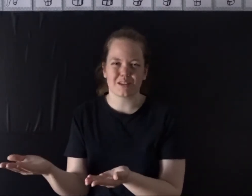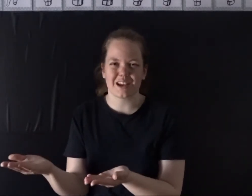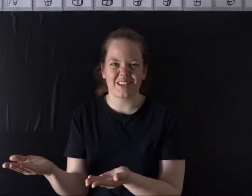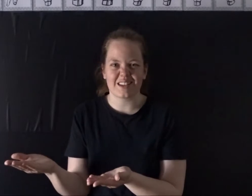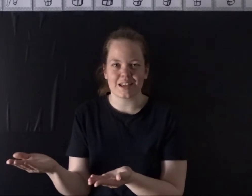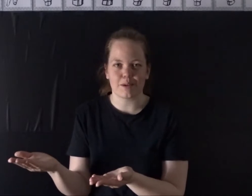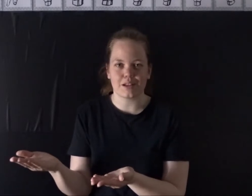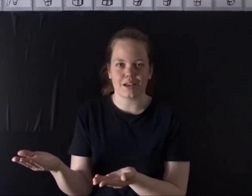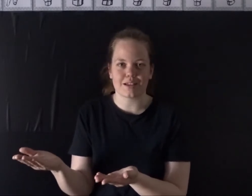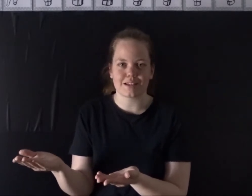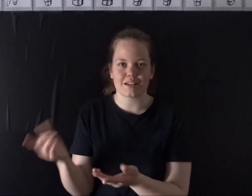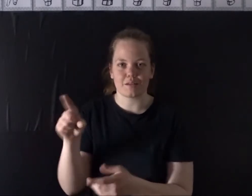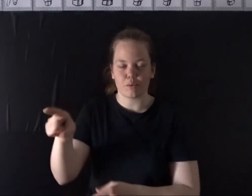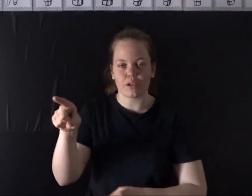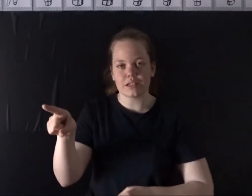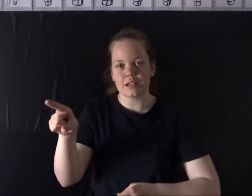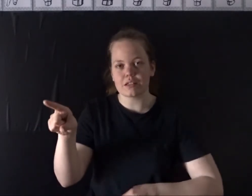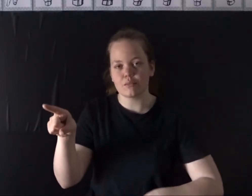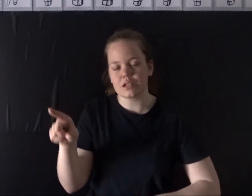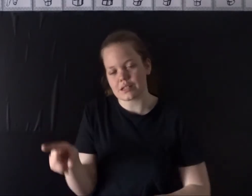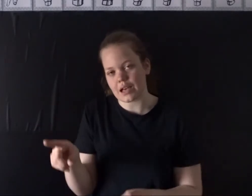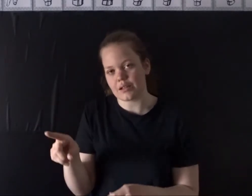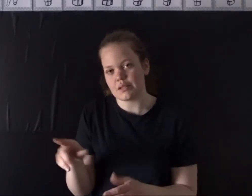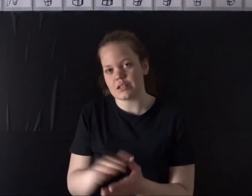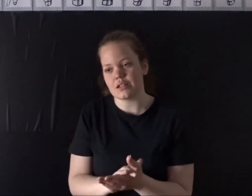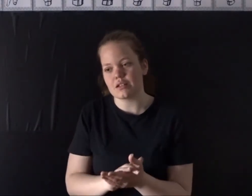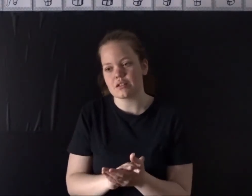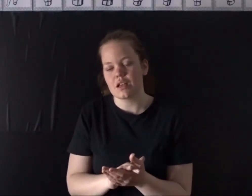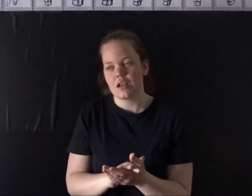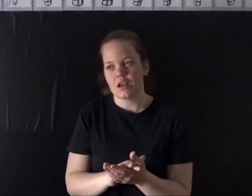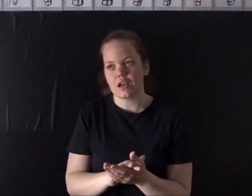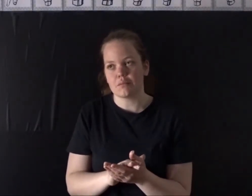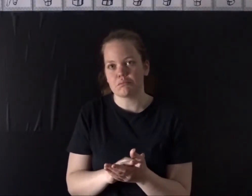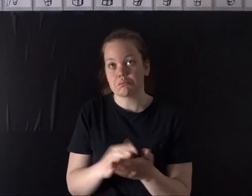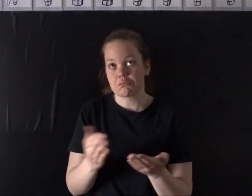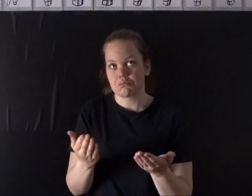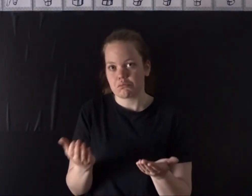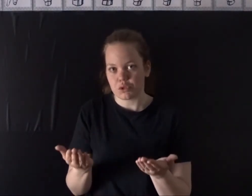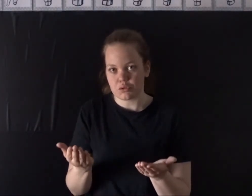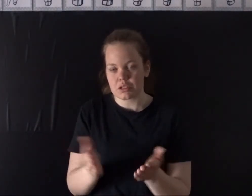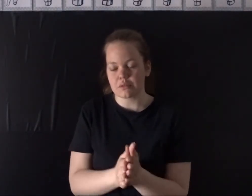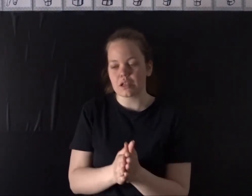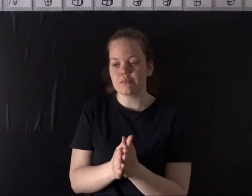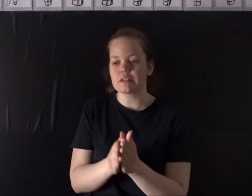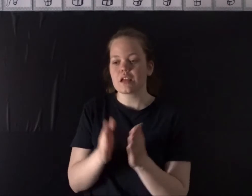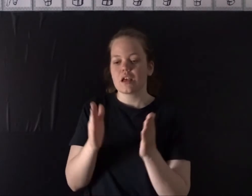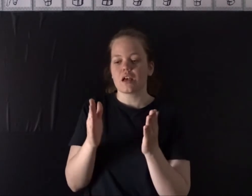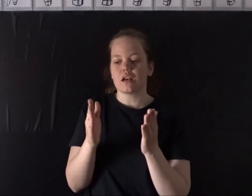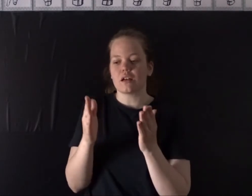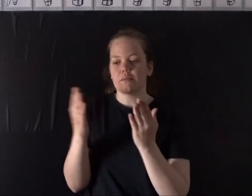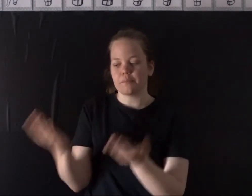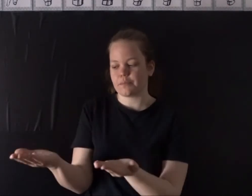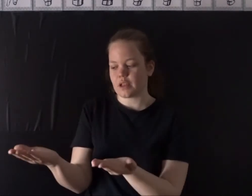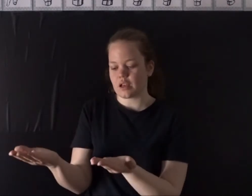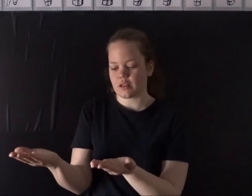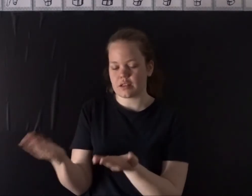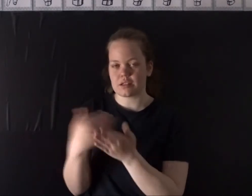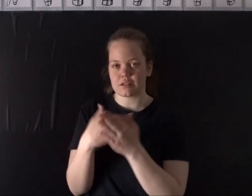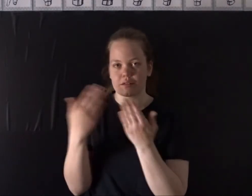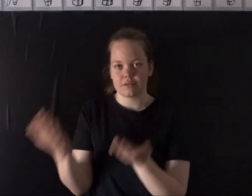of the same idea as instead of pointing at someone, as that can be seen as rude sometimes. This is,